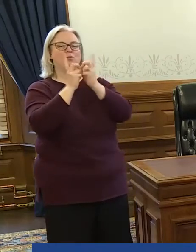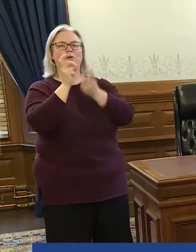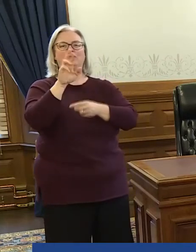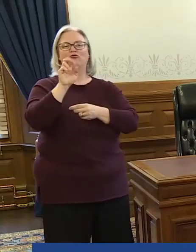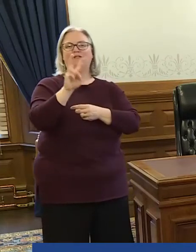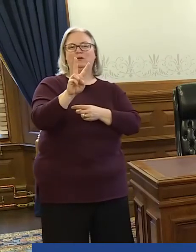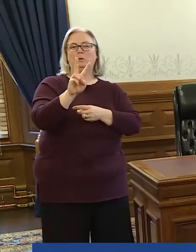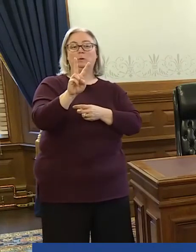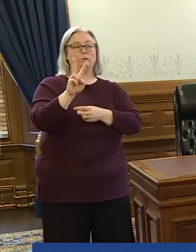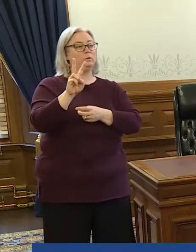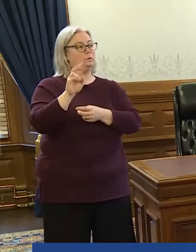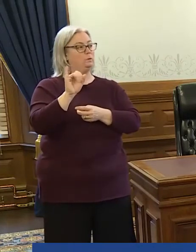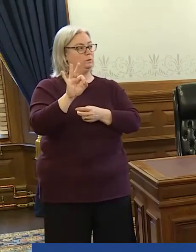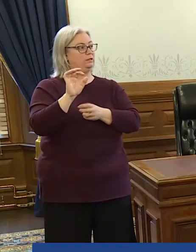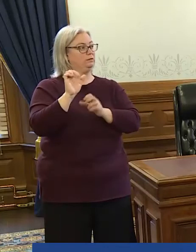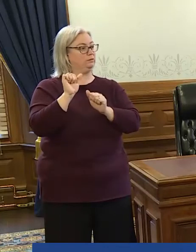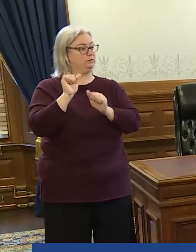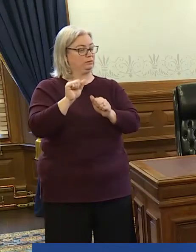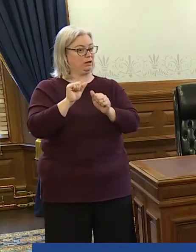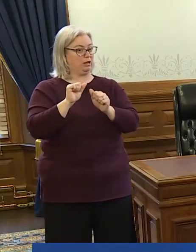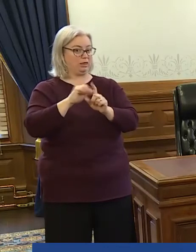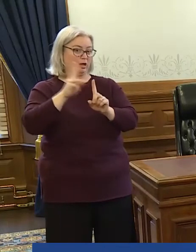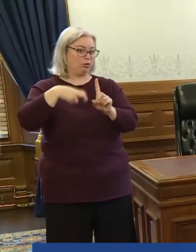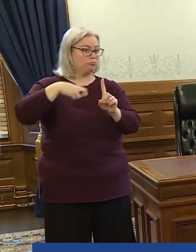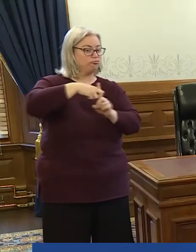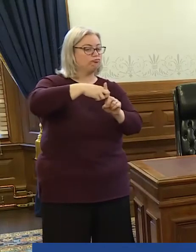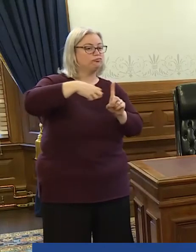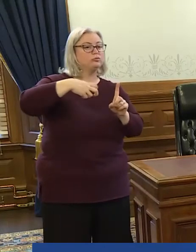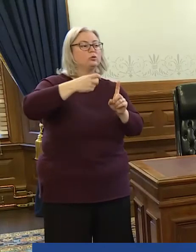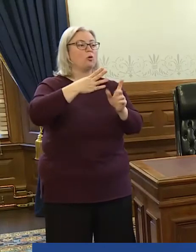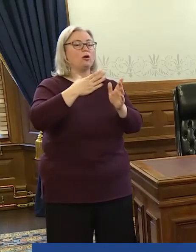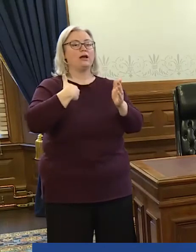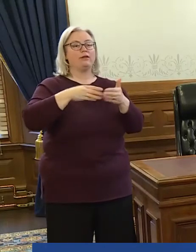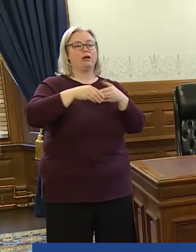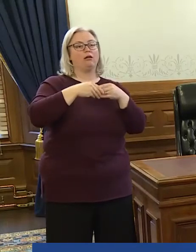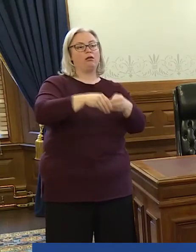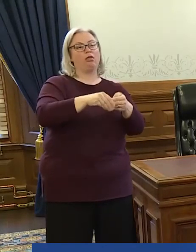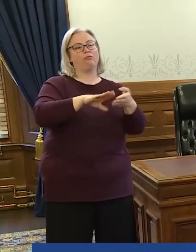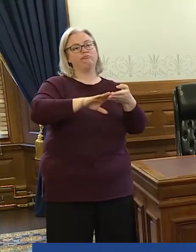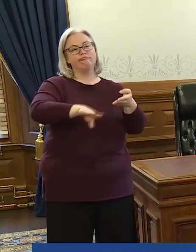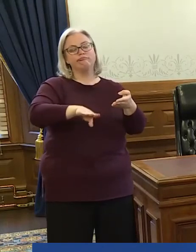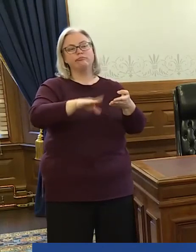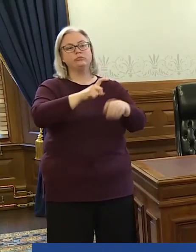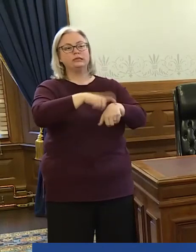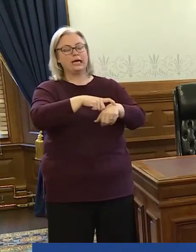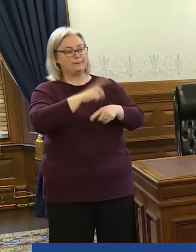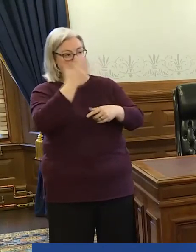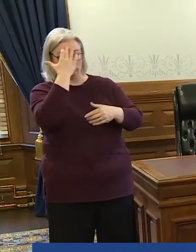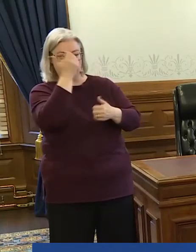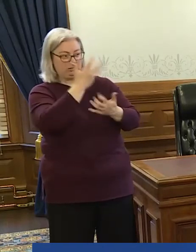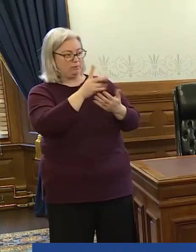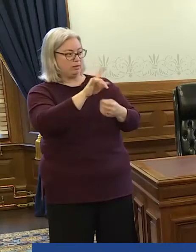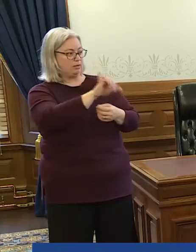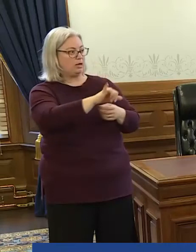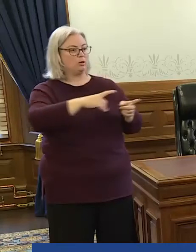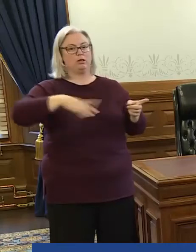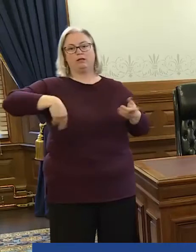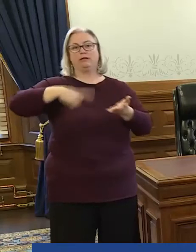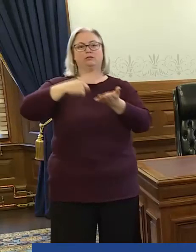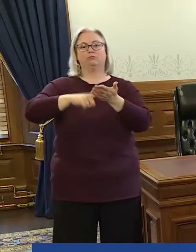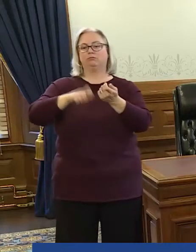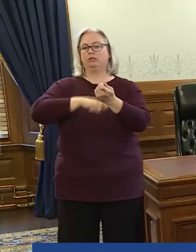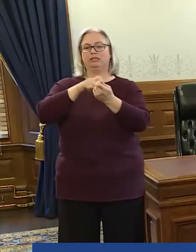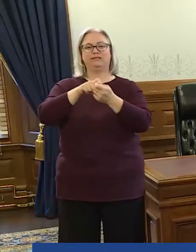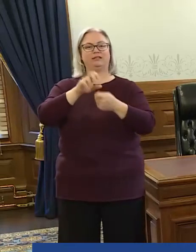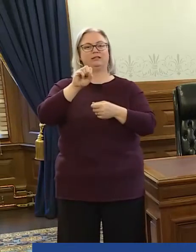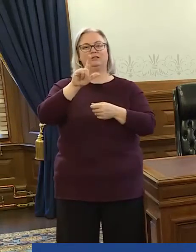or not, they're going to pursue him, or whether or not he's got a grace period. I mean, do you know anything about that? We haven't talked specifically